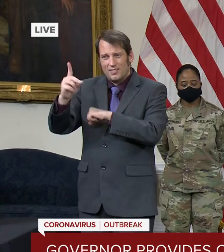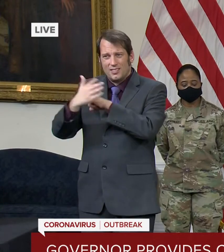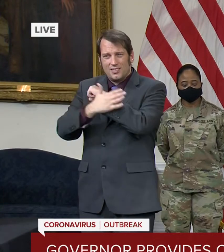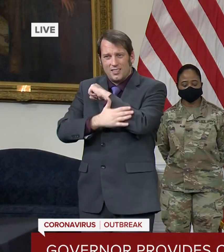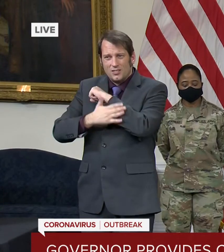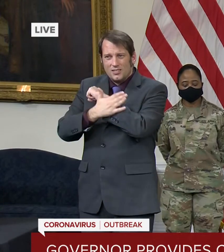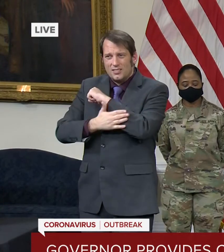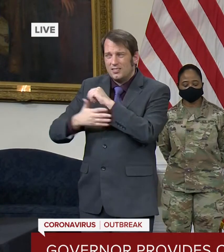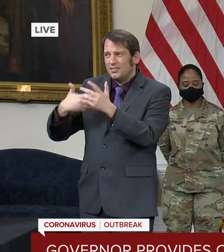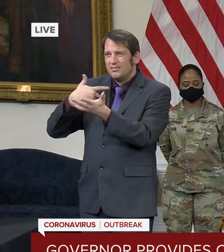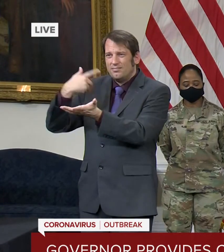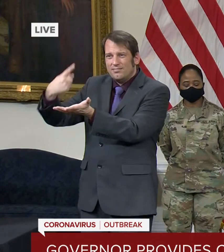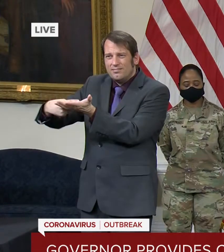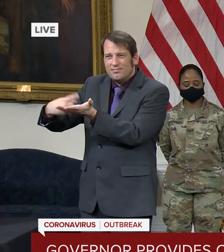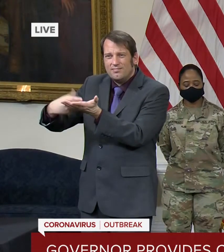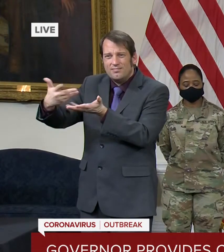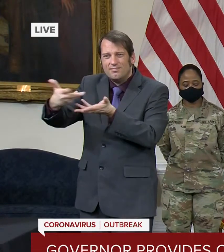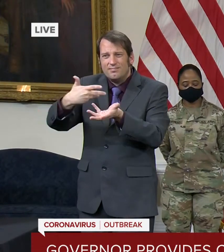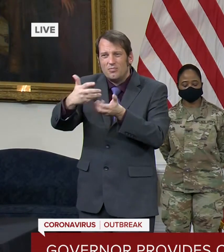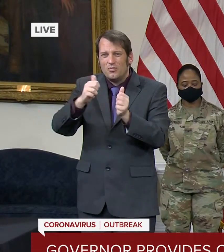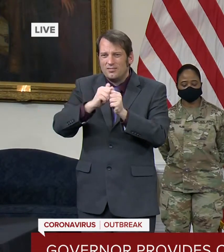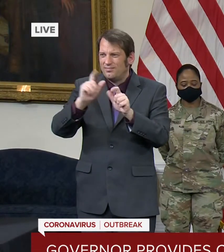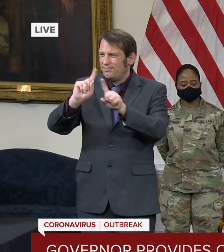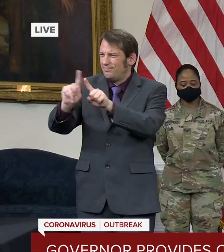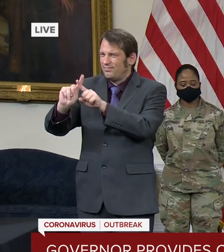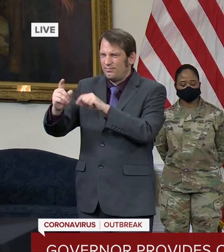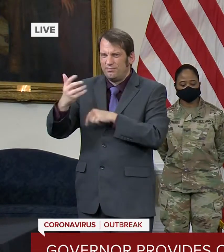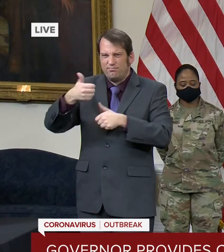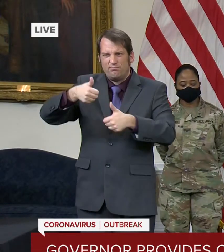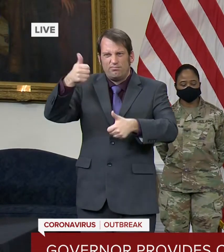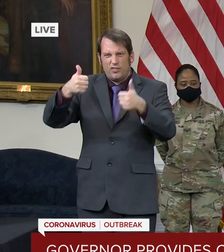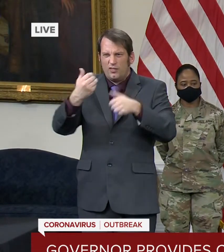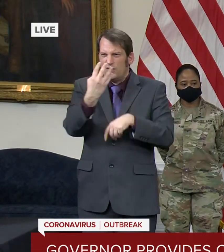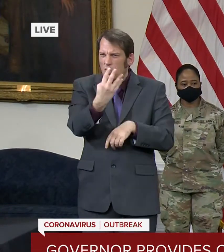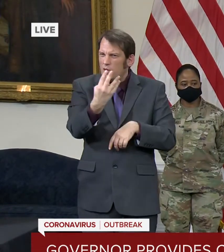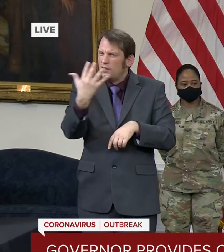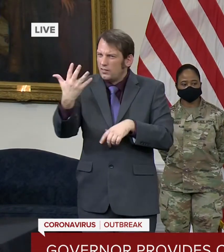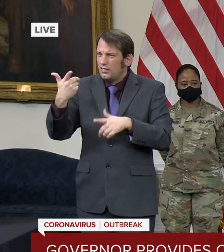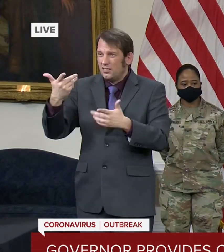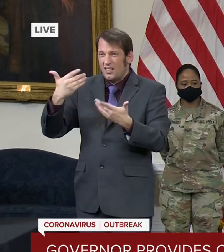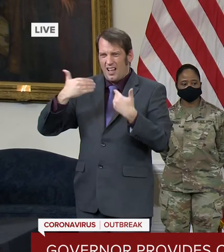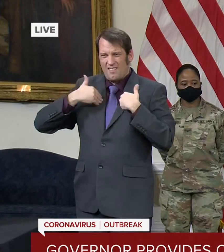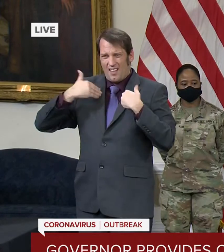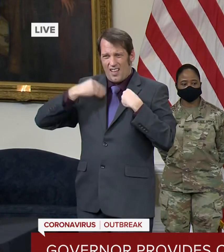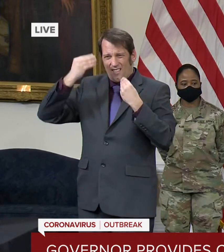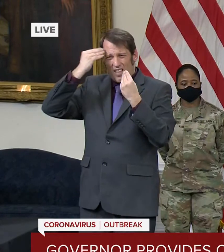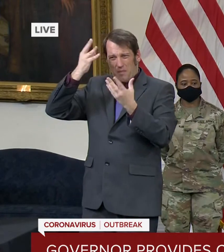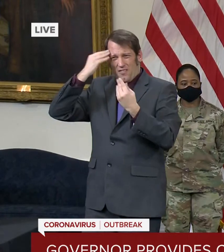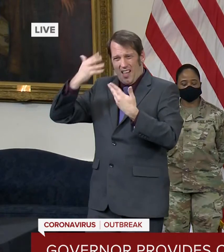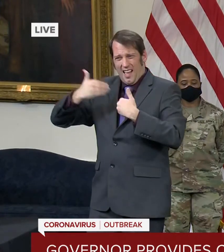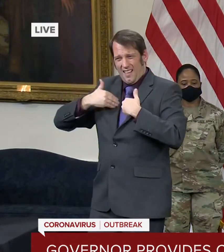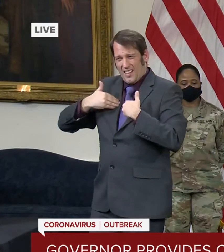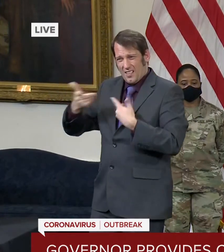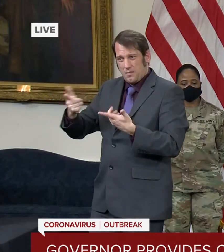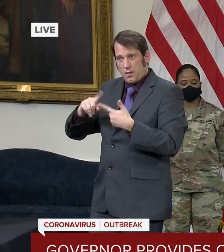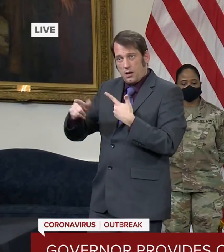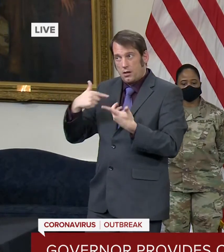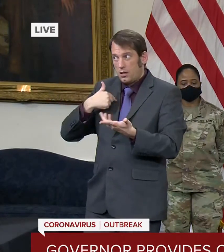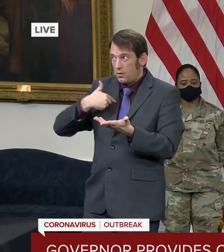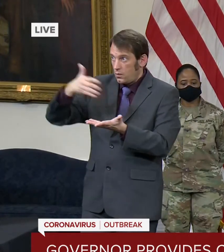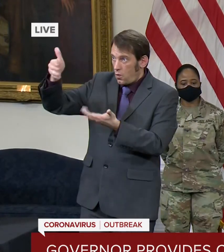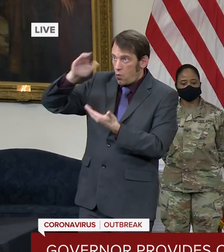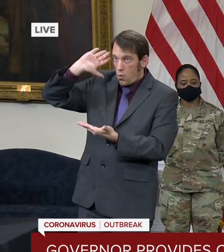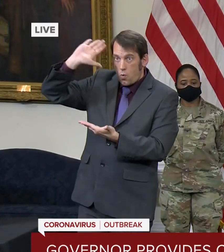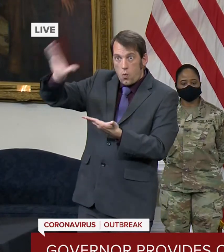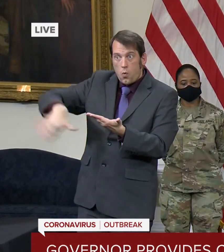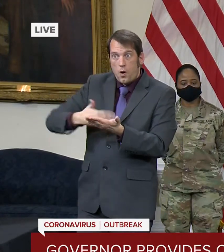county executives. All the information is available. We don't have all of it because there's other things outside of our